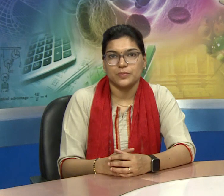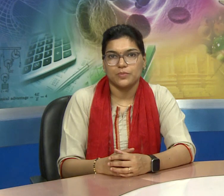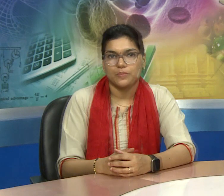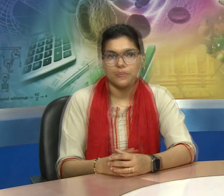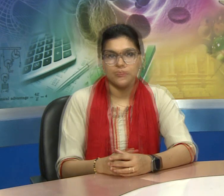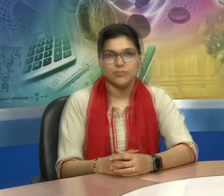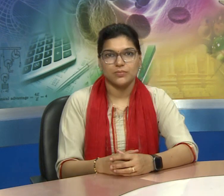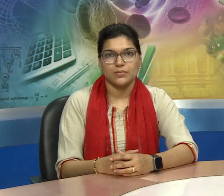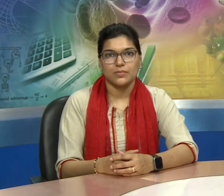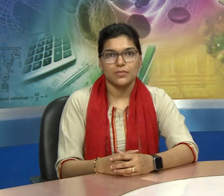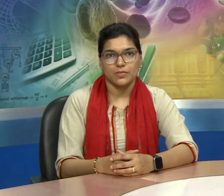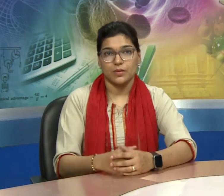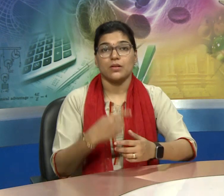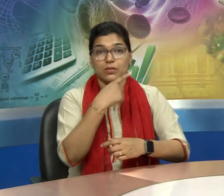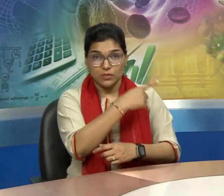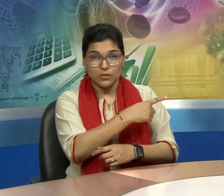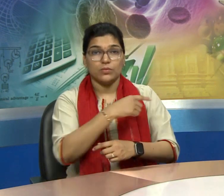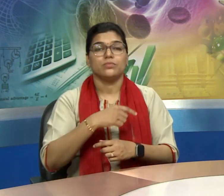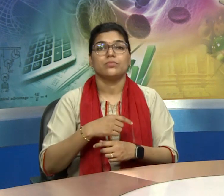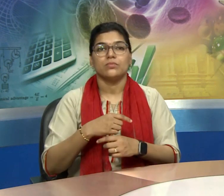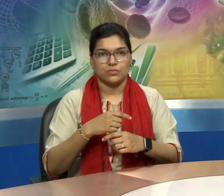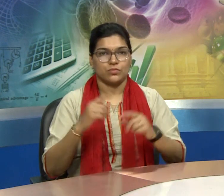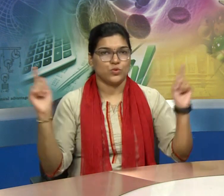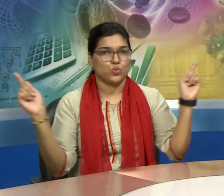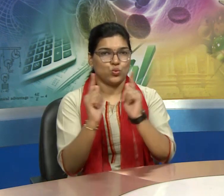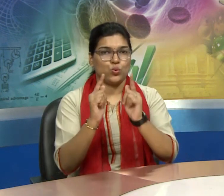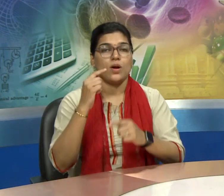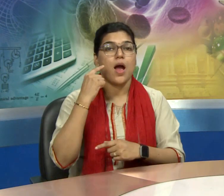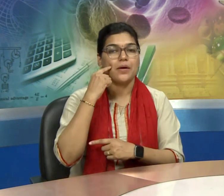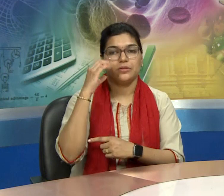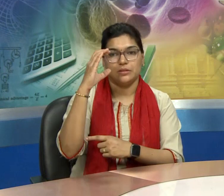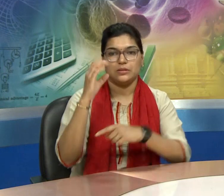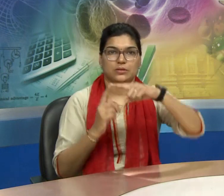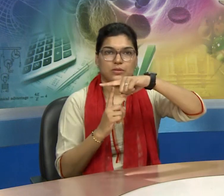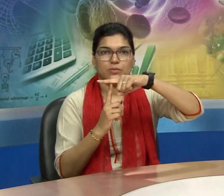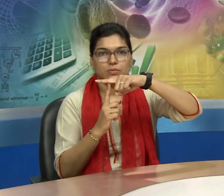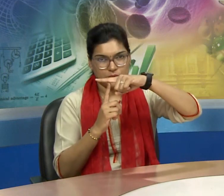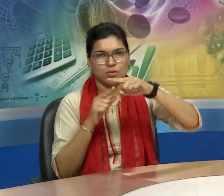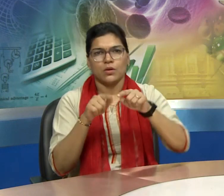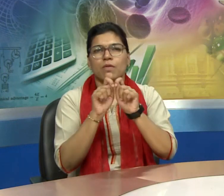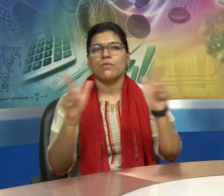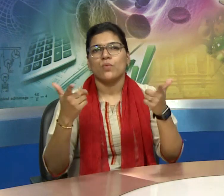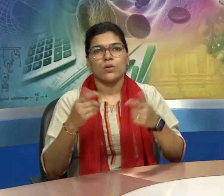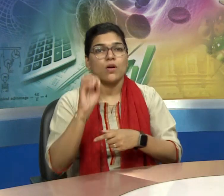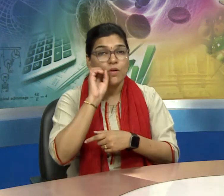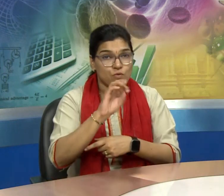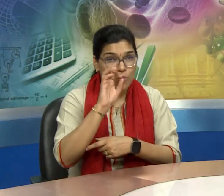socializing. This word is information and communication technology.